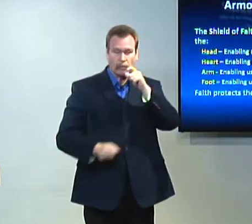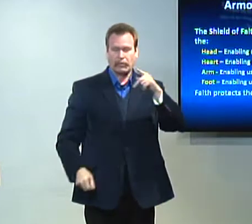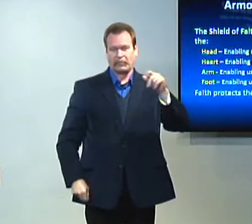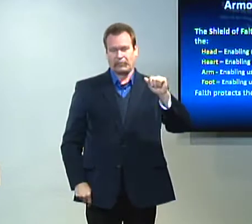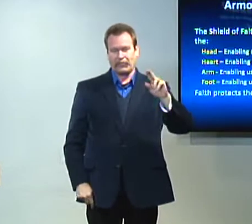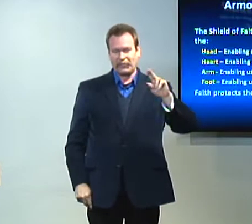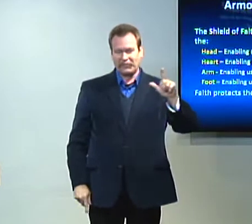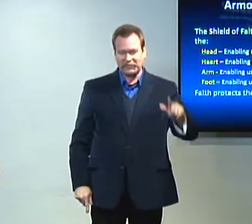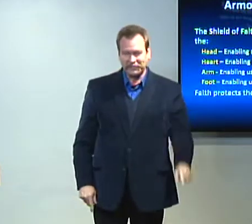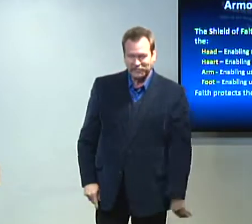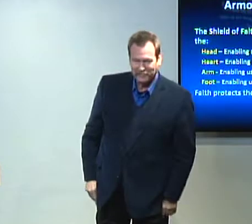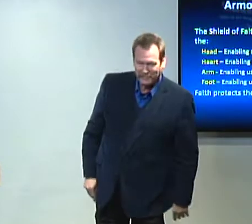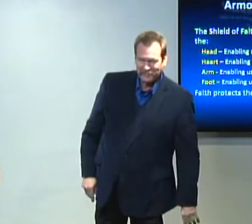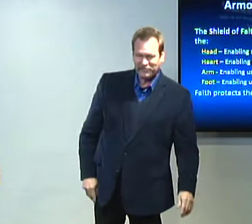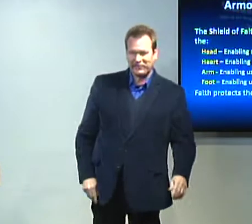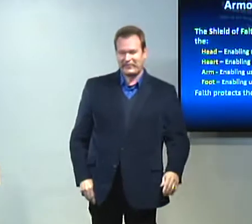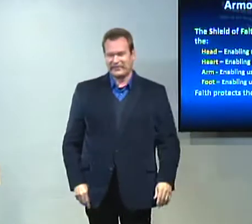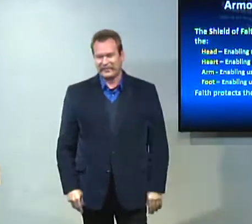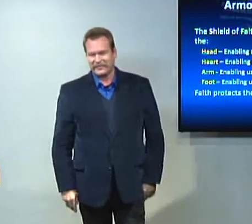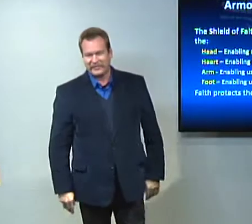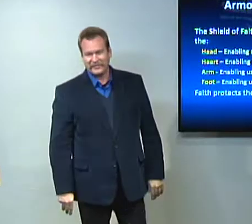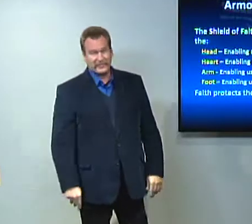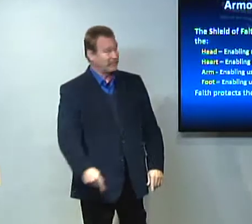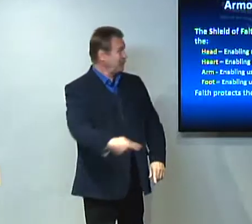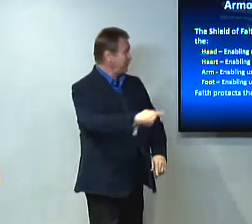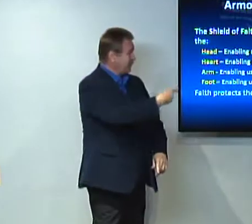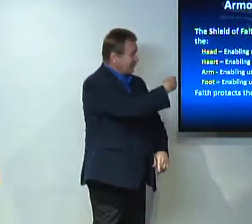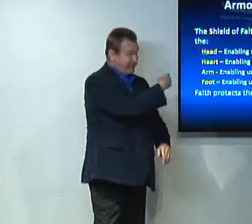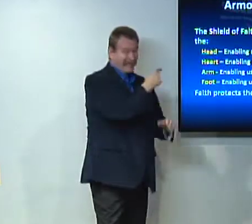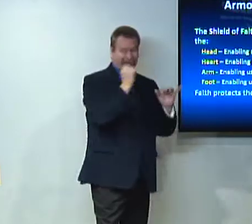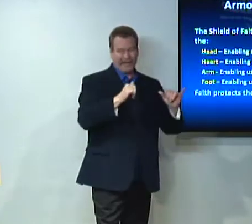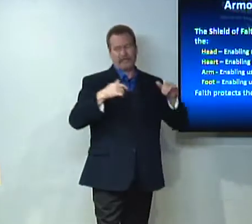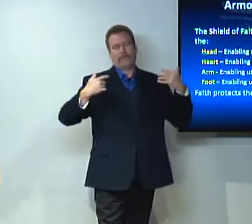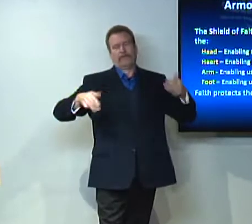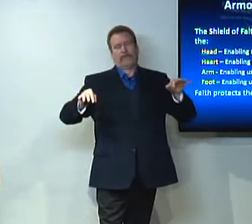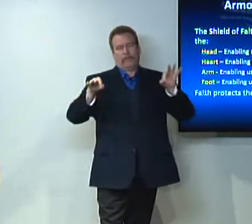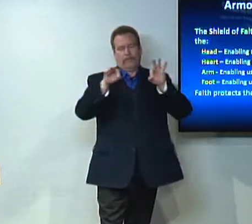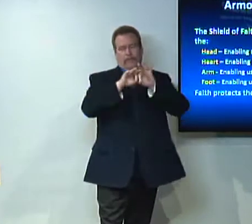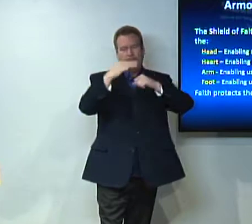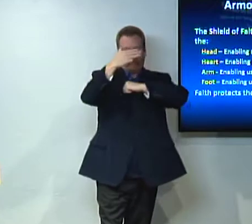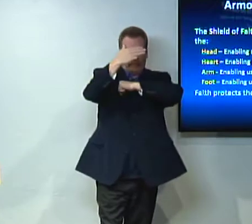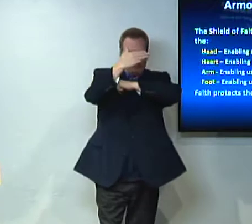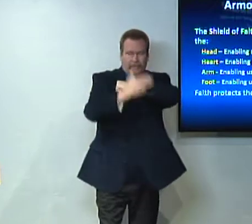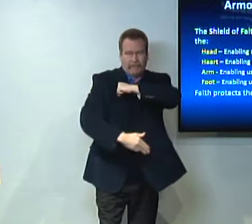Luther, he loved Paul, and he fell in love with the books and with the teachings of Paul.